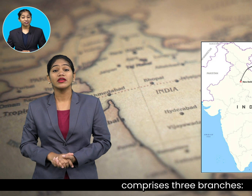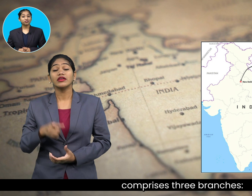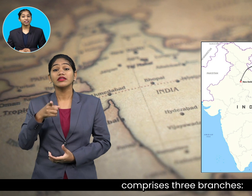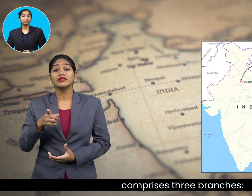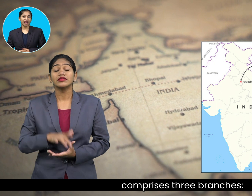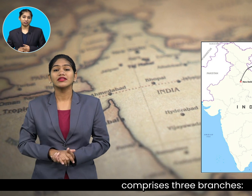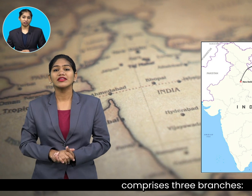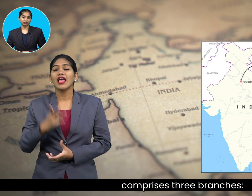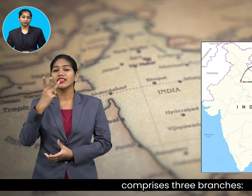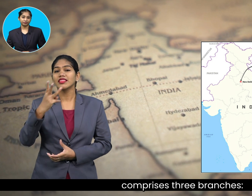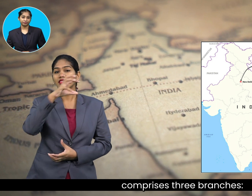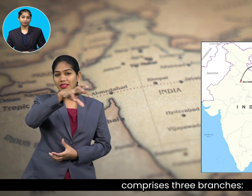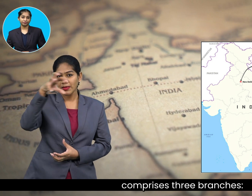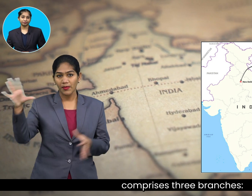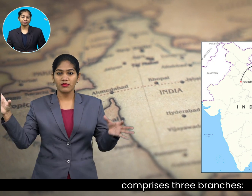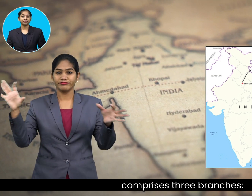comprises 3 branches: